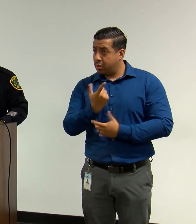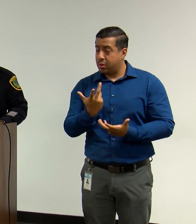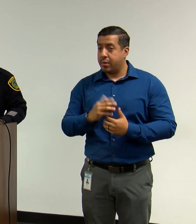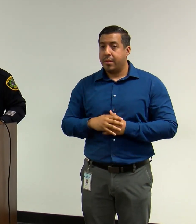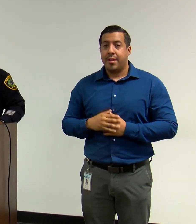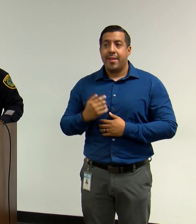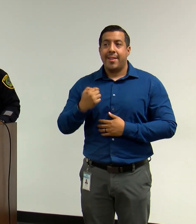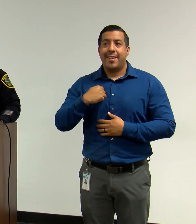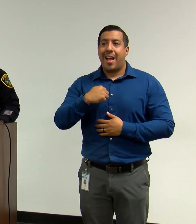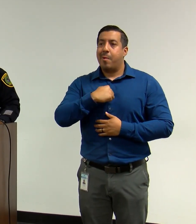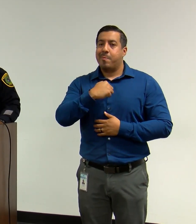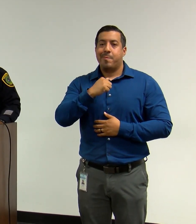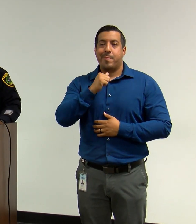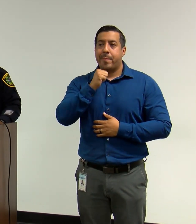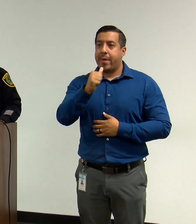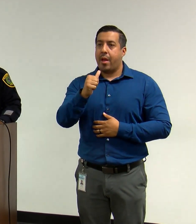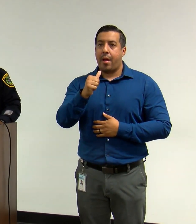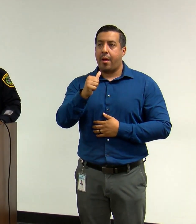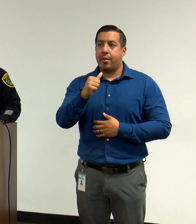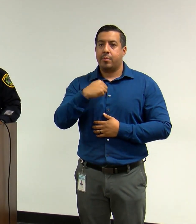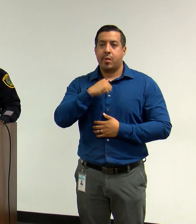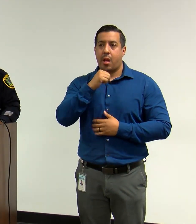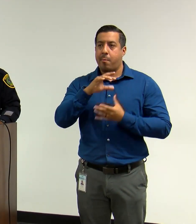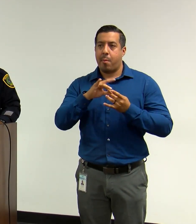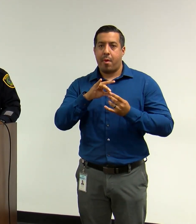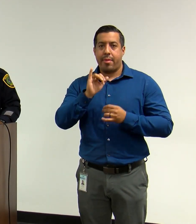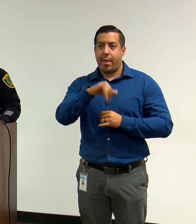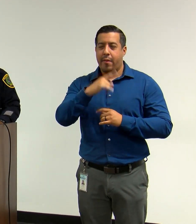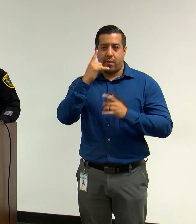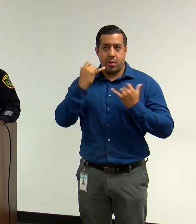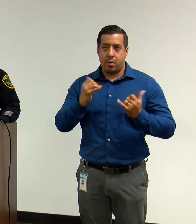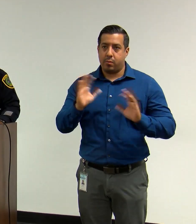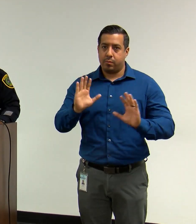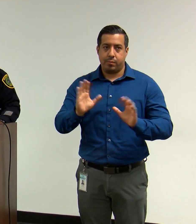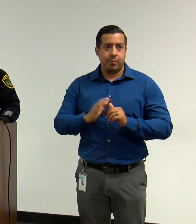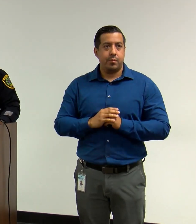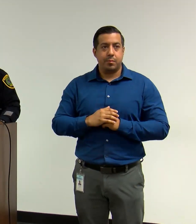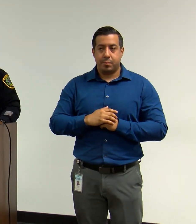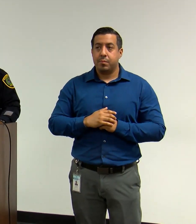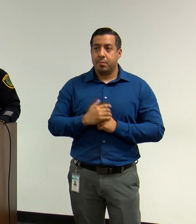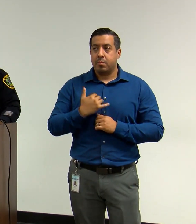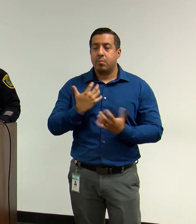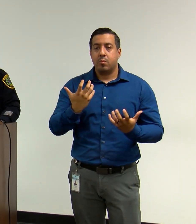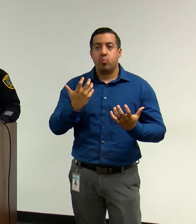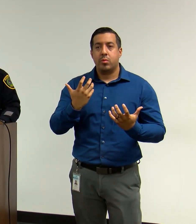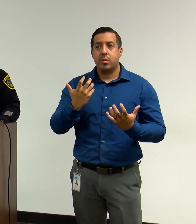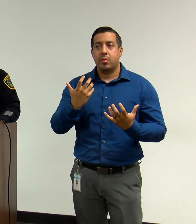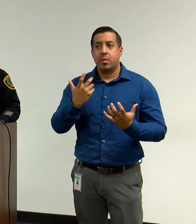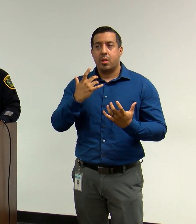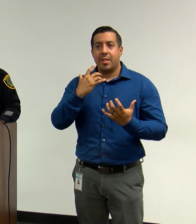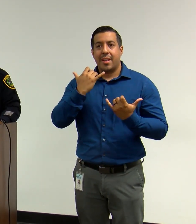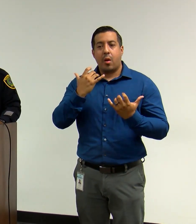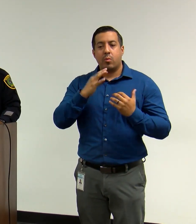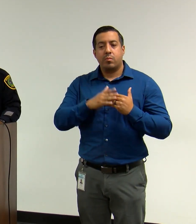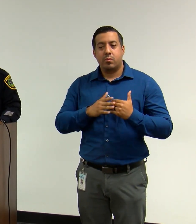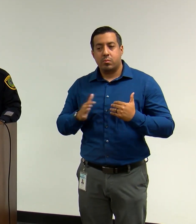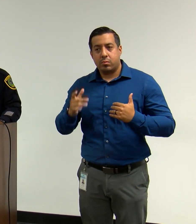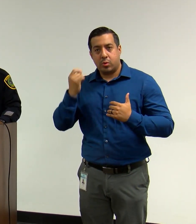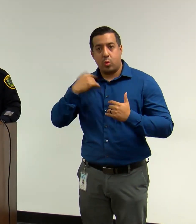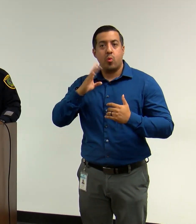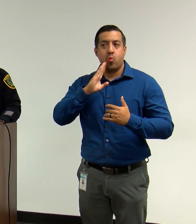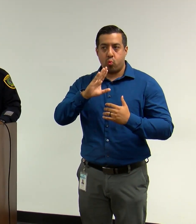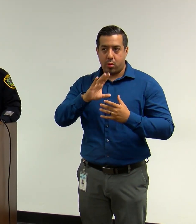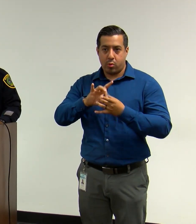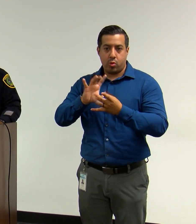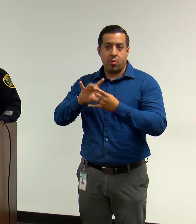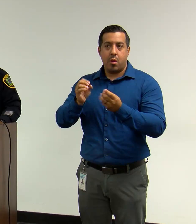I'm not gonna comment on that right now. I said, and I want to be going forward because we're gonna release these